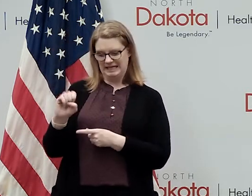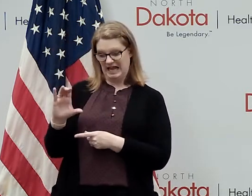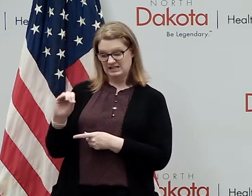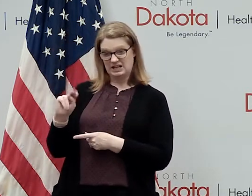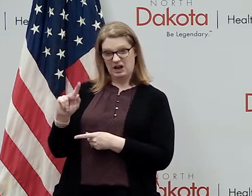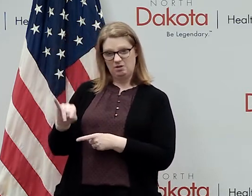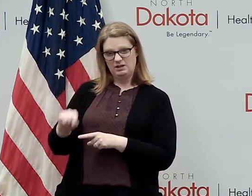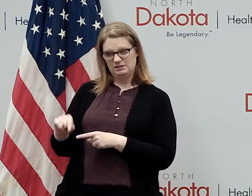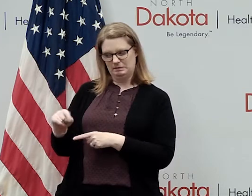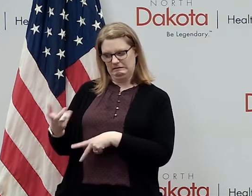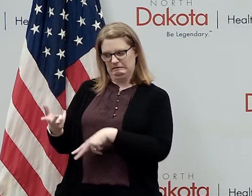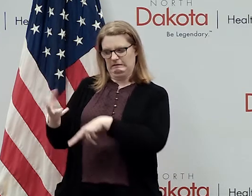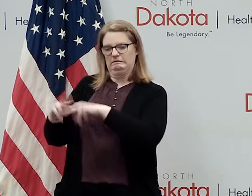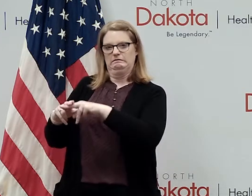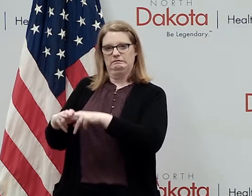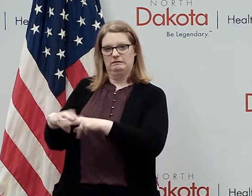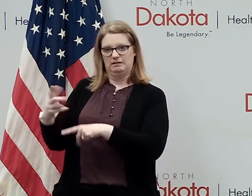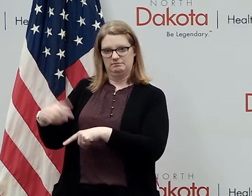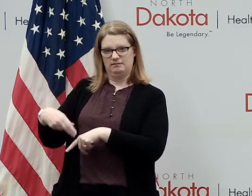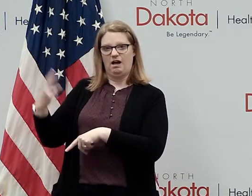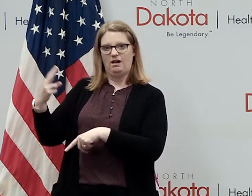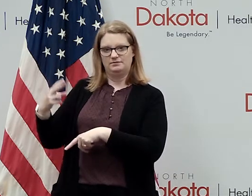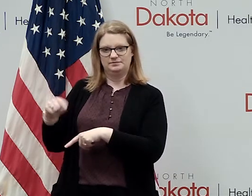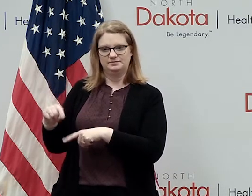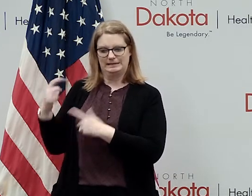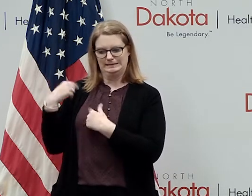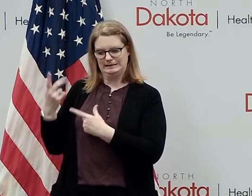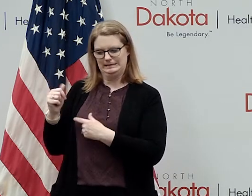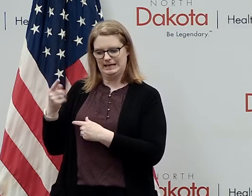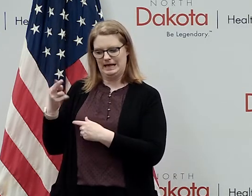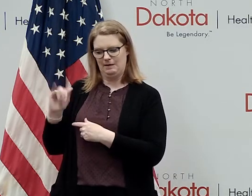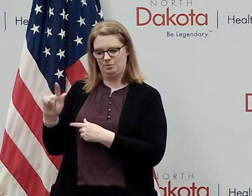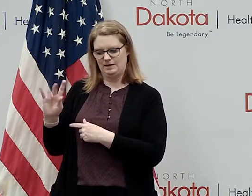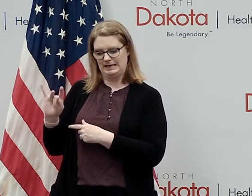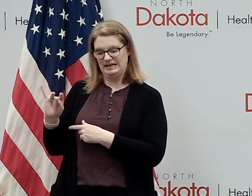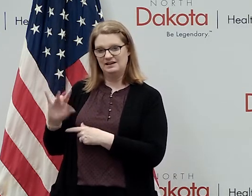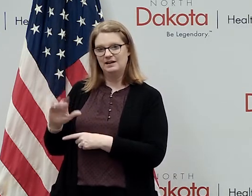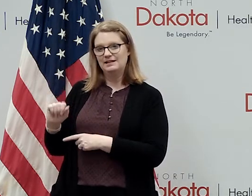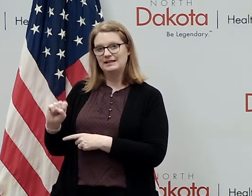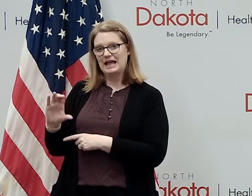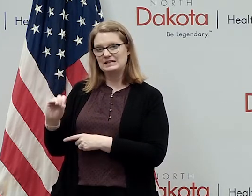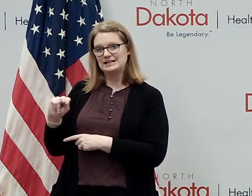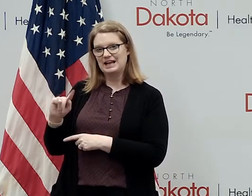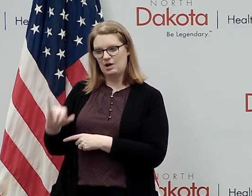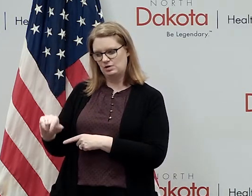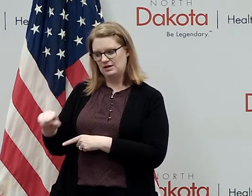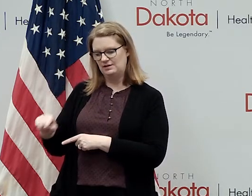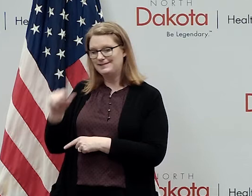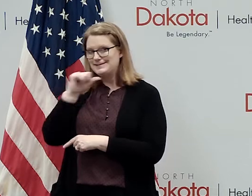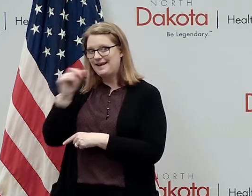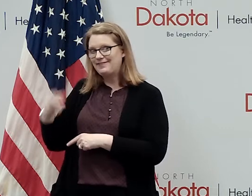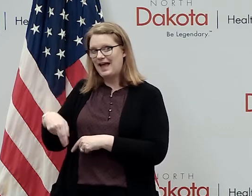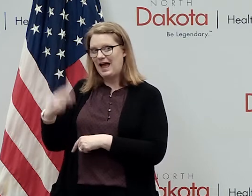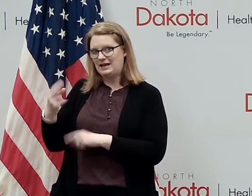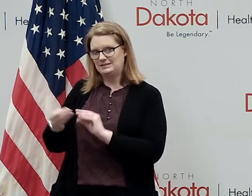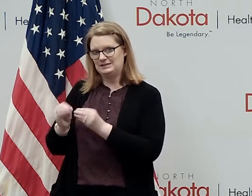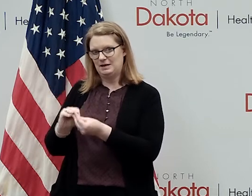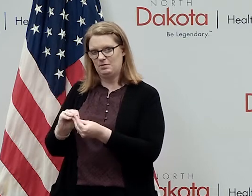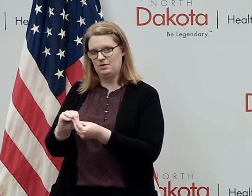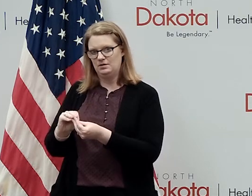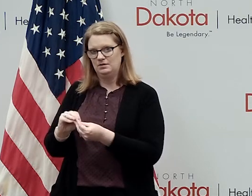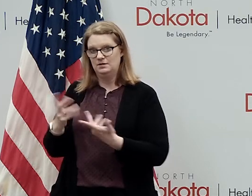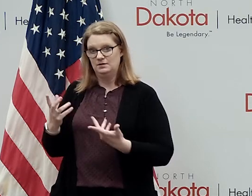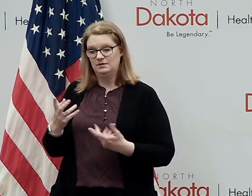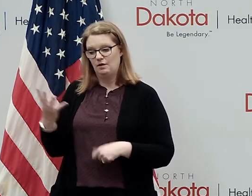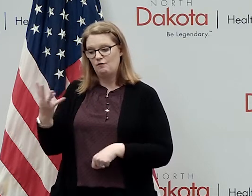been in the lead. This is only the 4th time since April 18th that Cass County has not had the highest amount. So there's only been